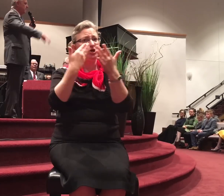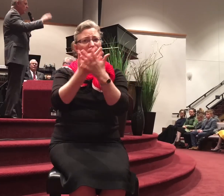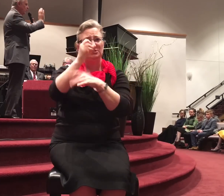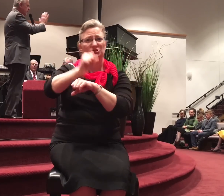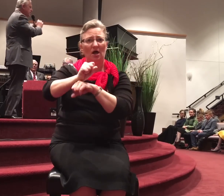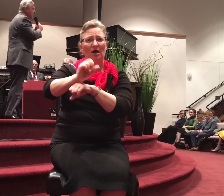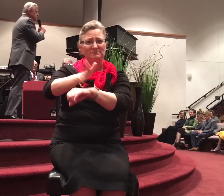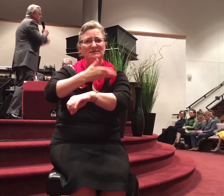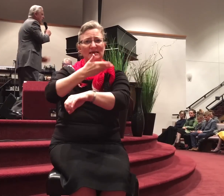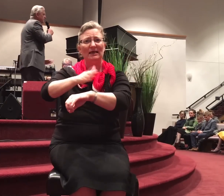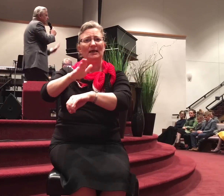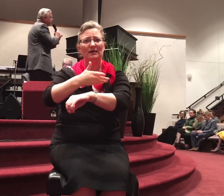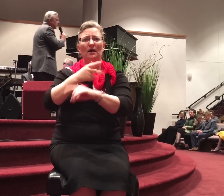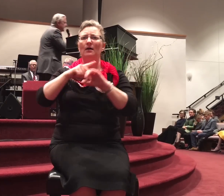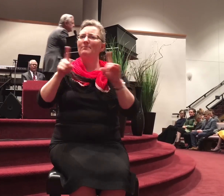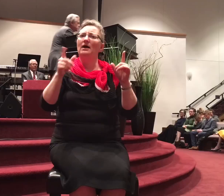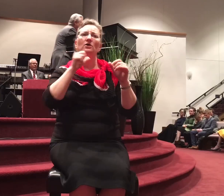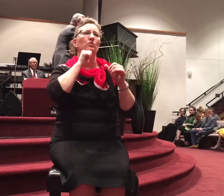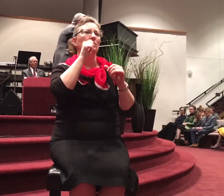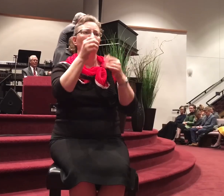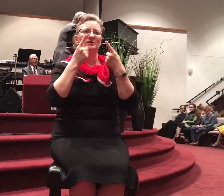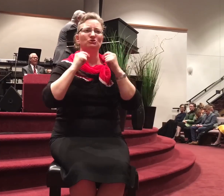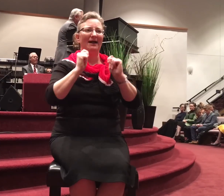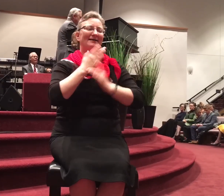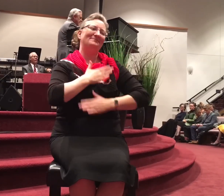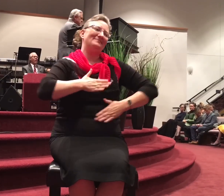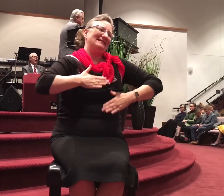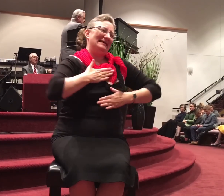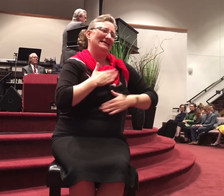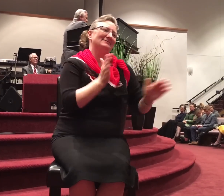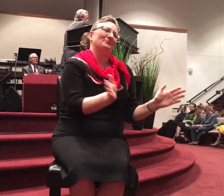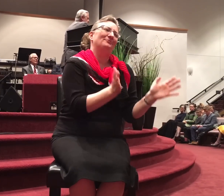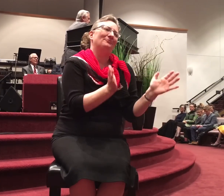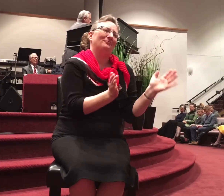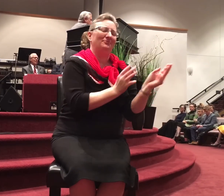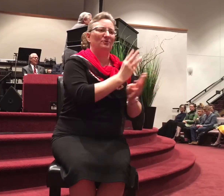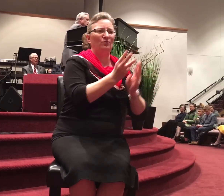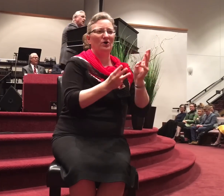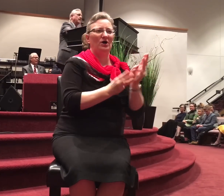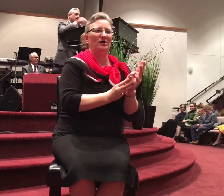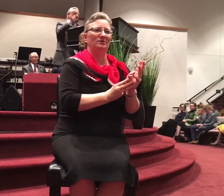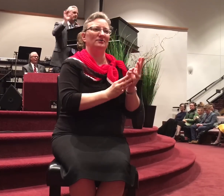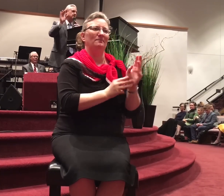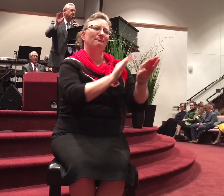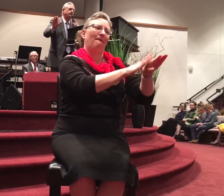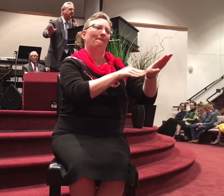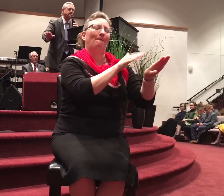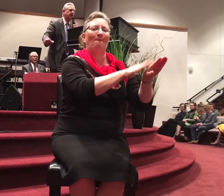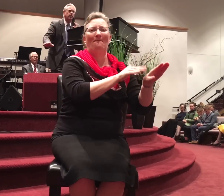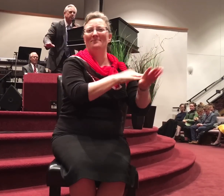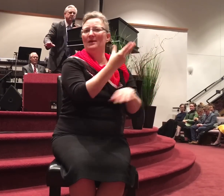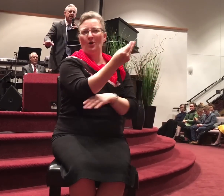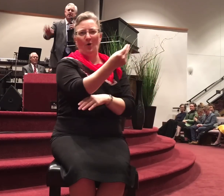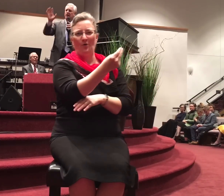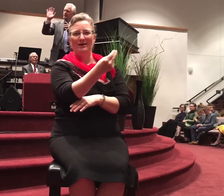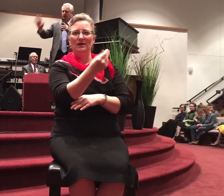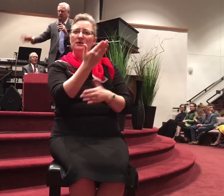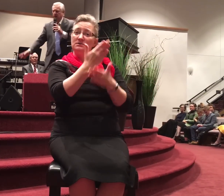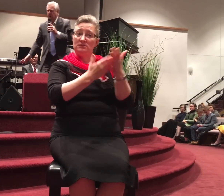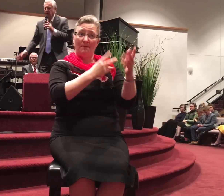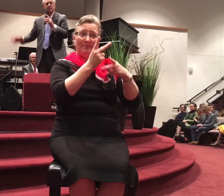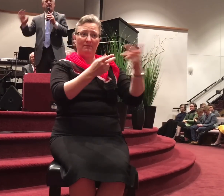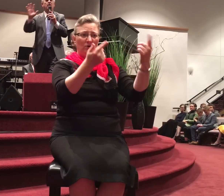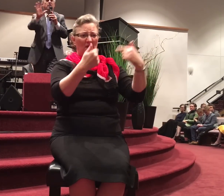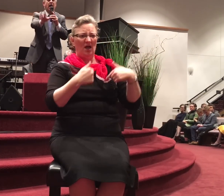tonight. But we're not trying to please the world. We expect that when people come here, there may be some things they don't understand, they